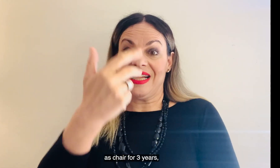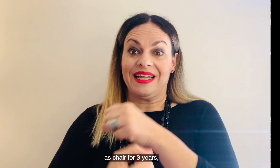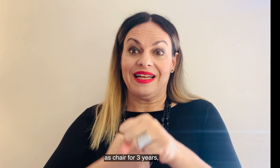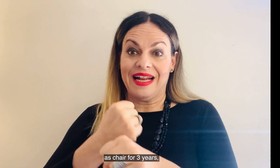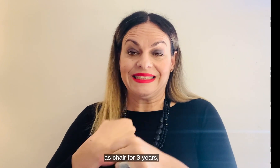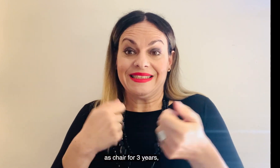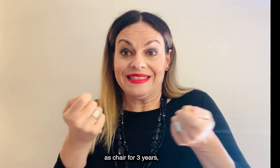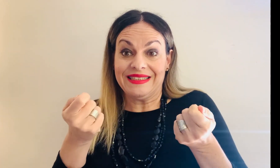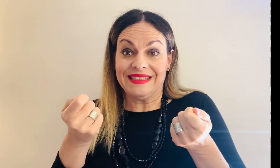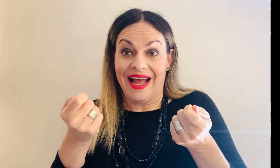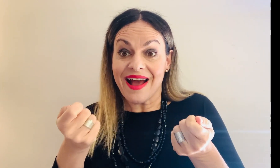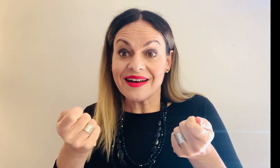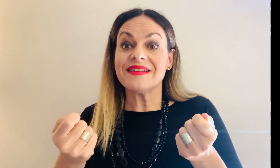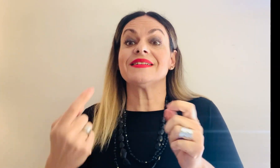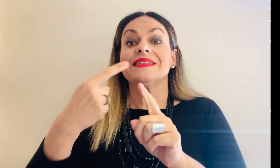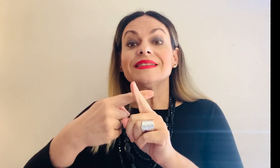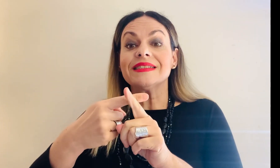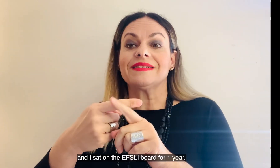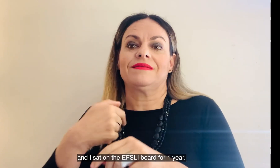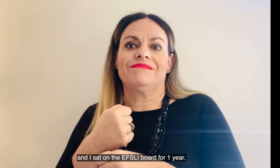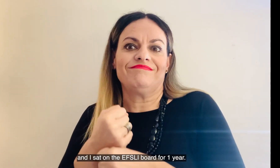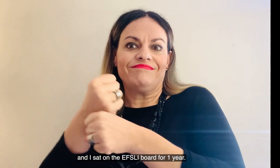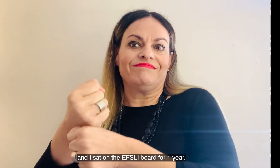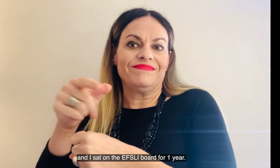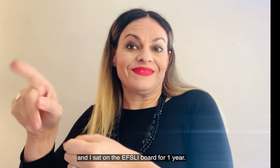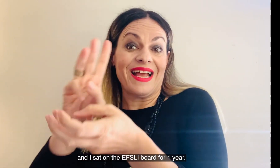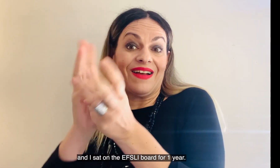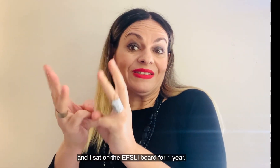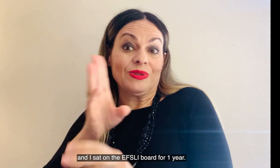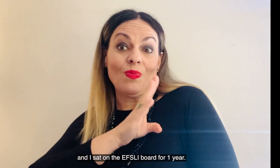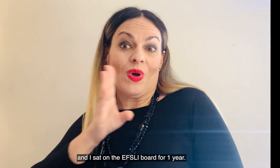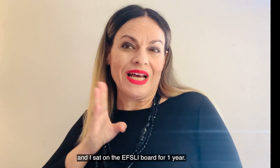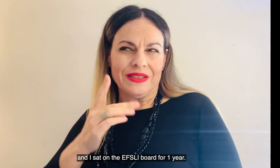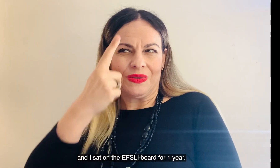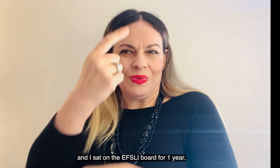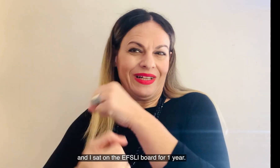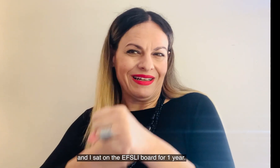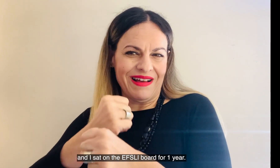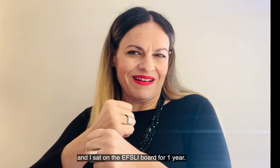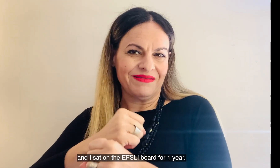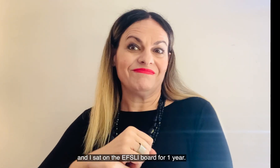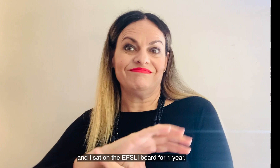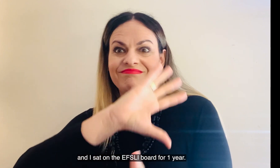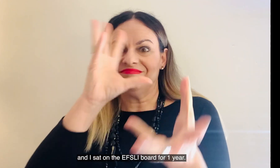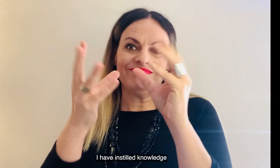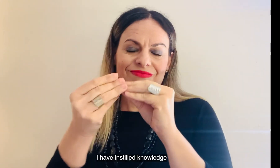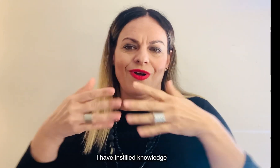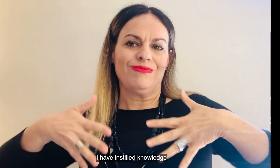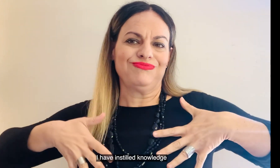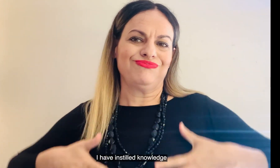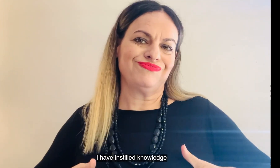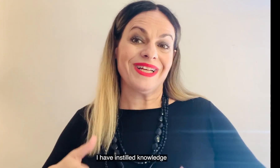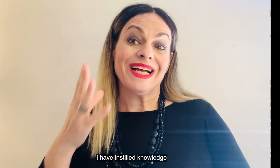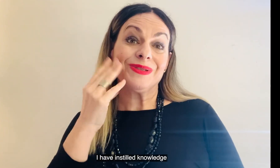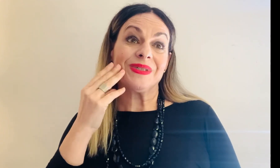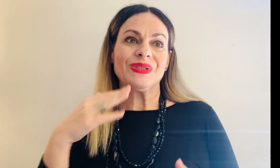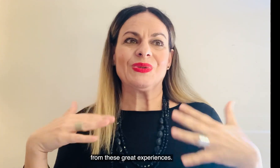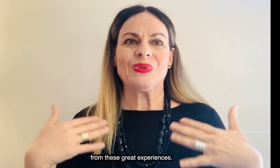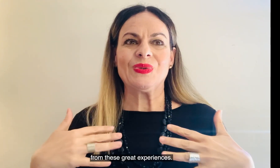3 years, and I sat on the EFSLI board for 1 year. I have instilled knowledge